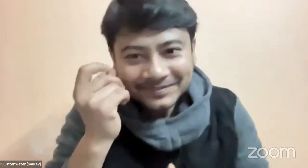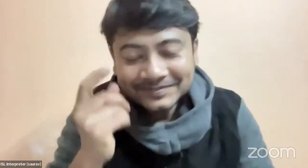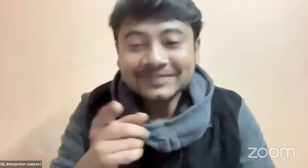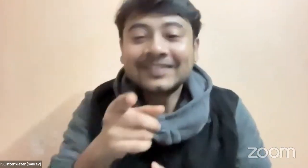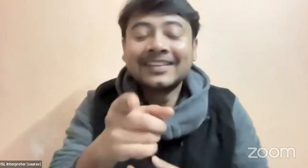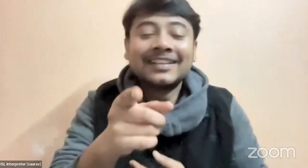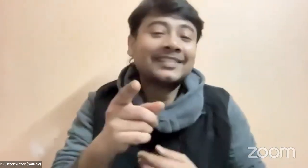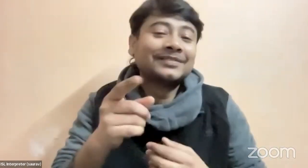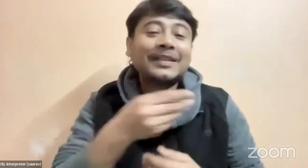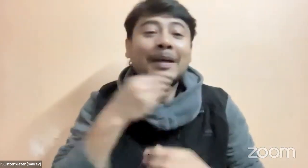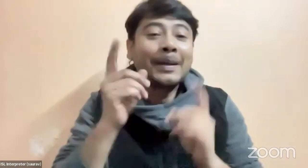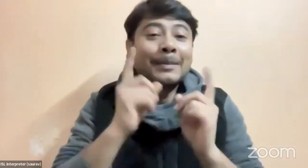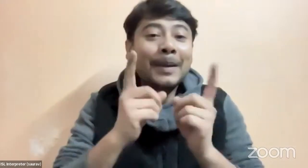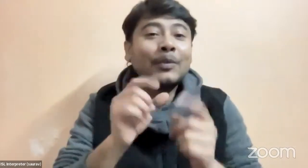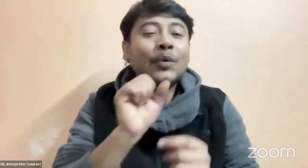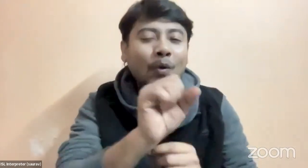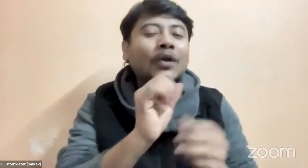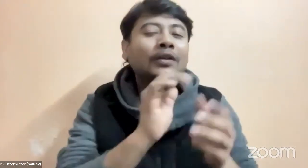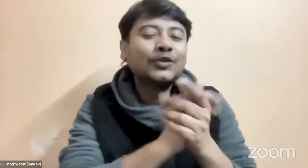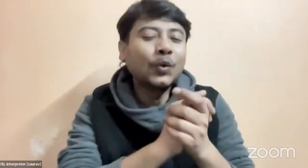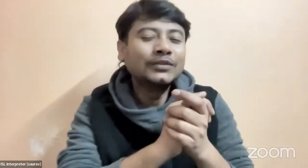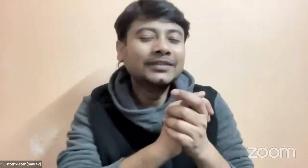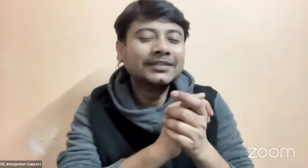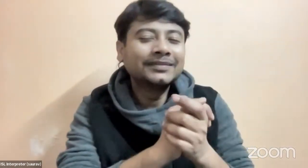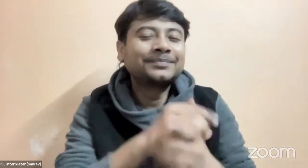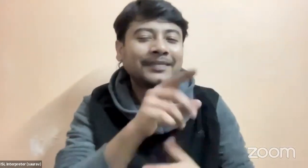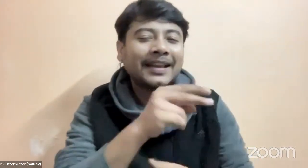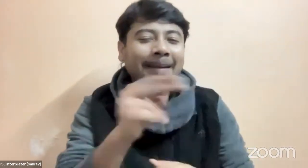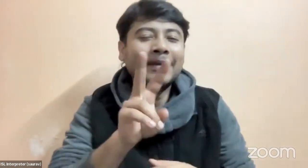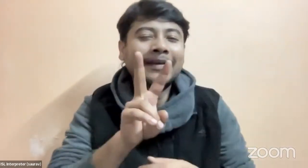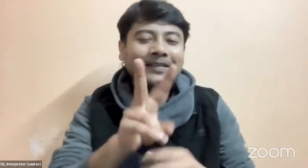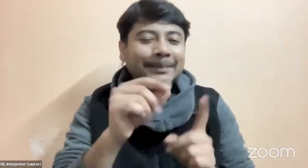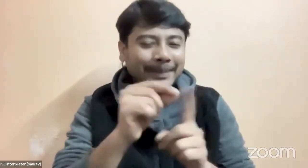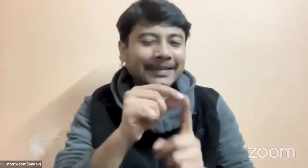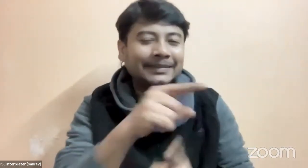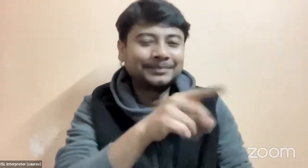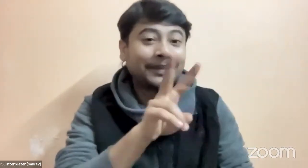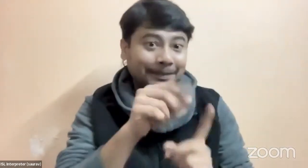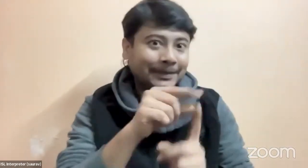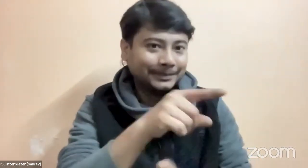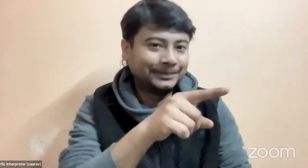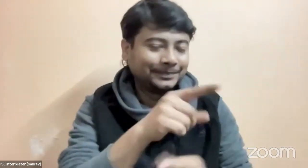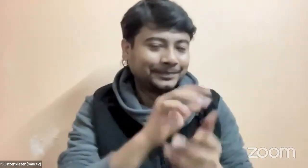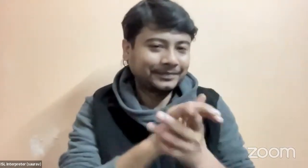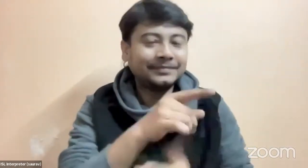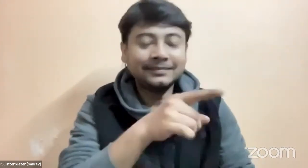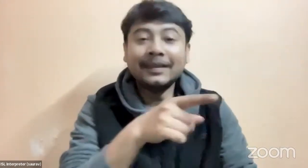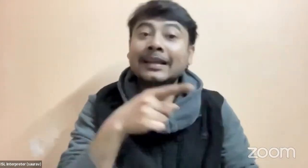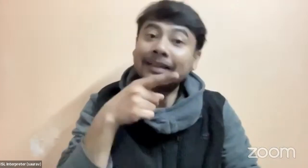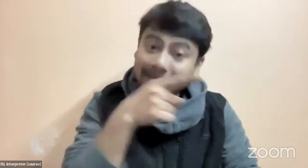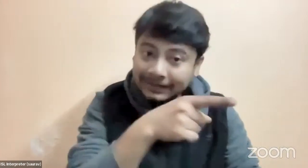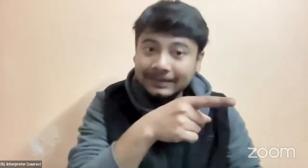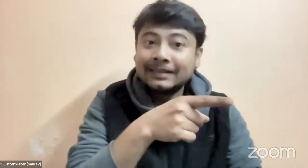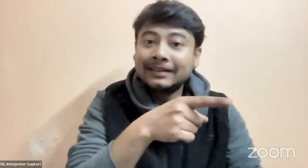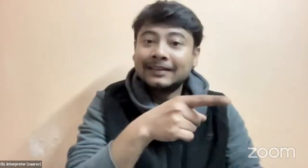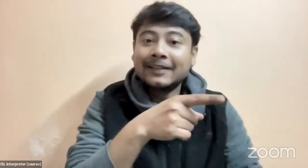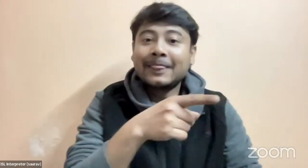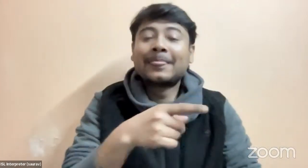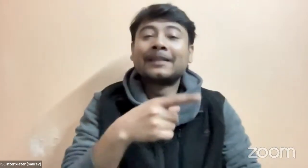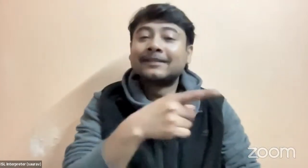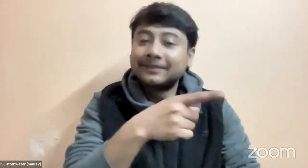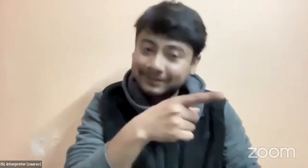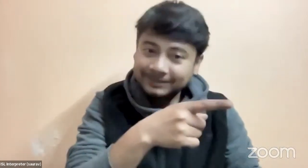One of my friend, his name is Virupaksha. Whenever we used to go for preaching, he used to call this as TT. This TT